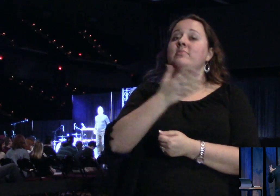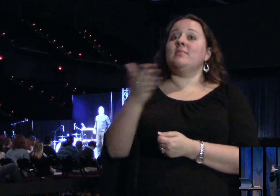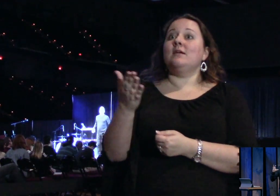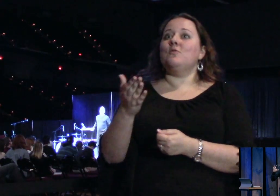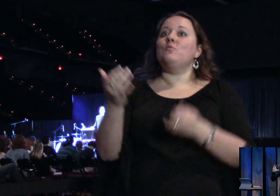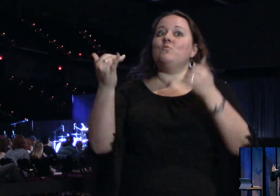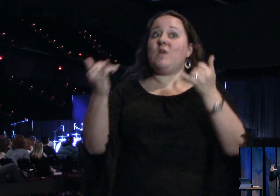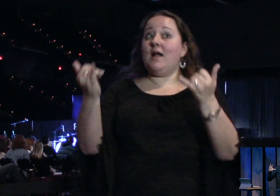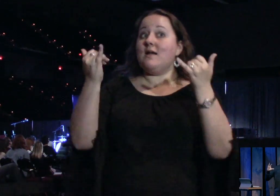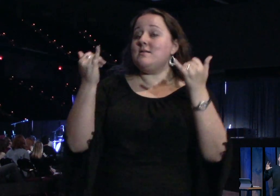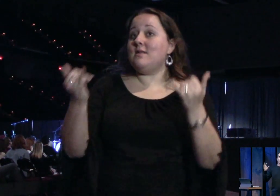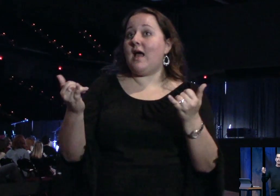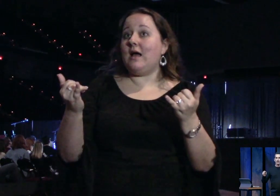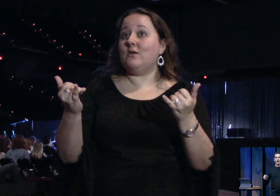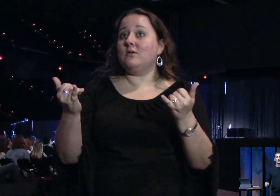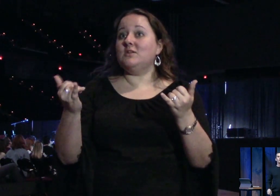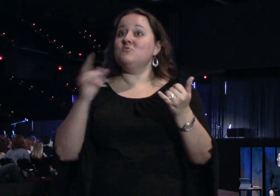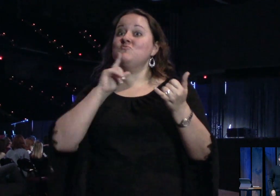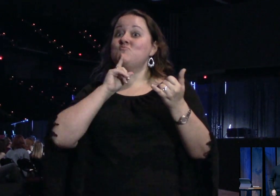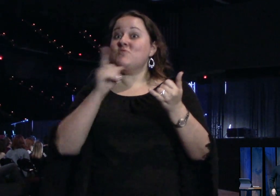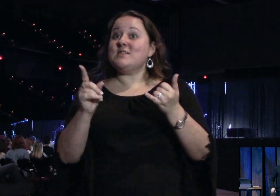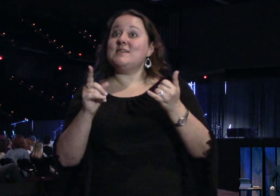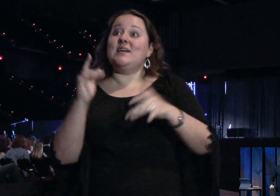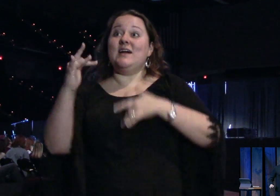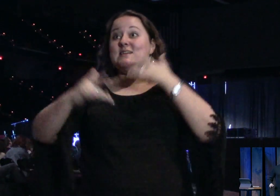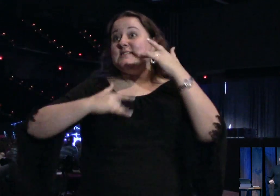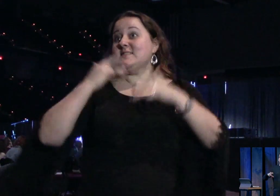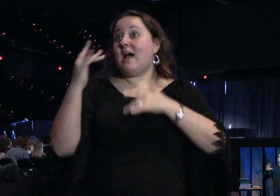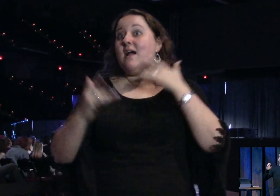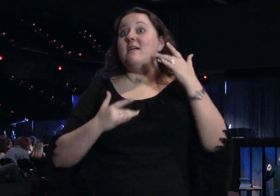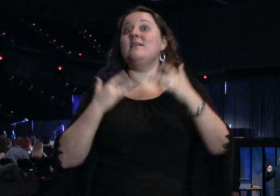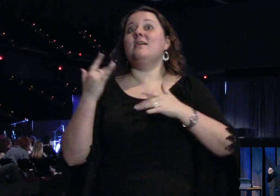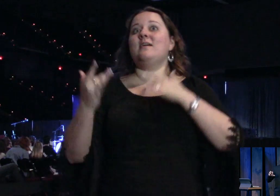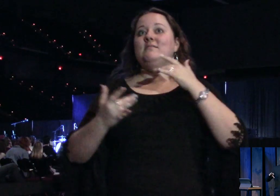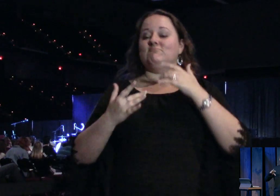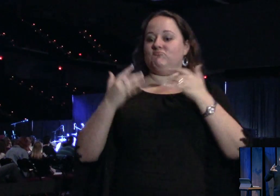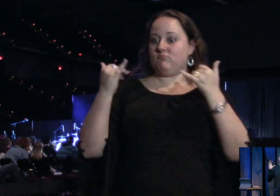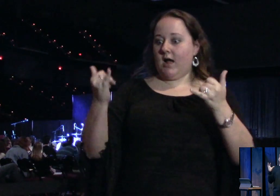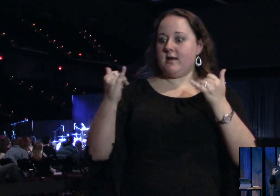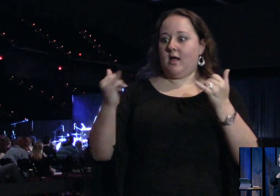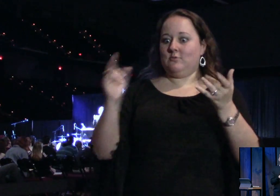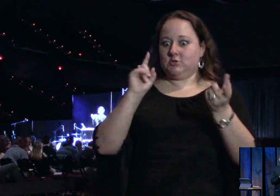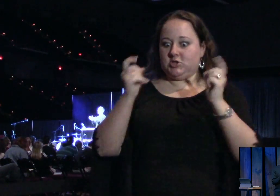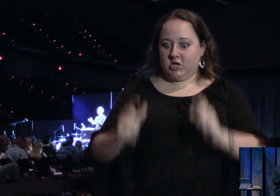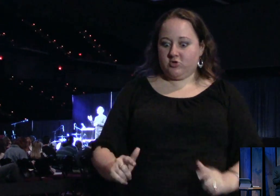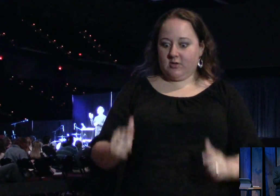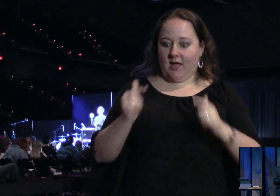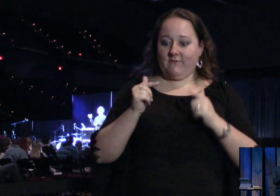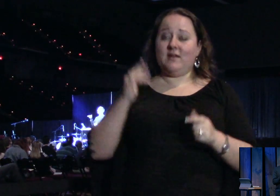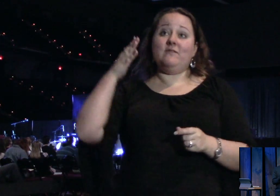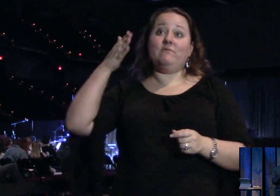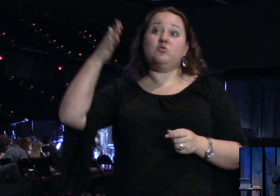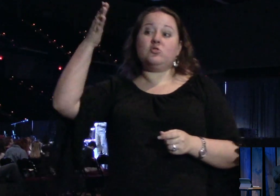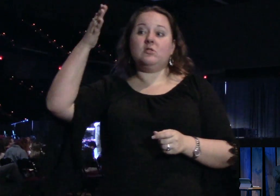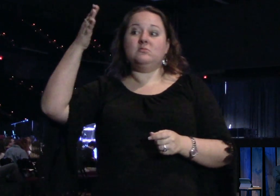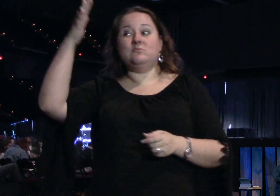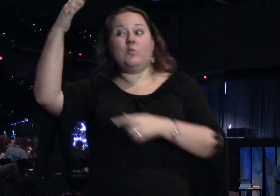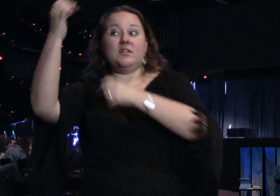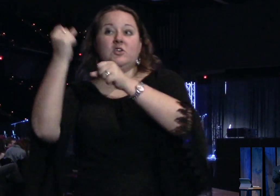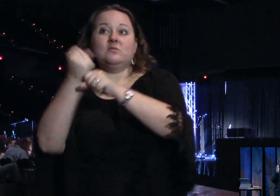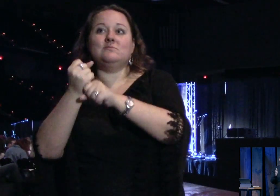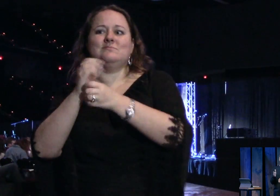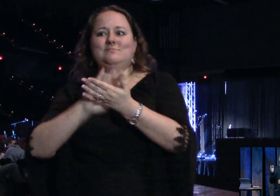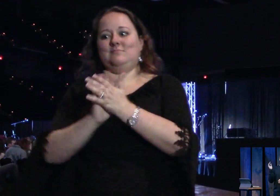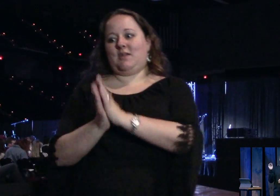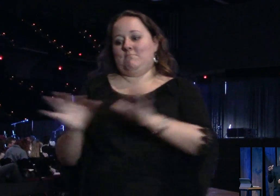thing that right now is epic or life-changing, 1 or 2